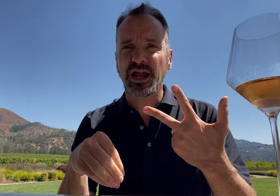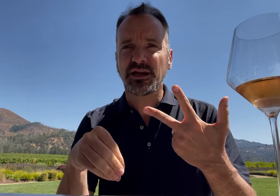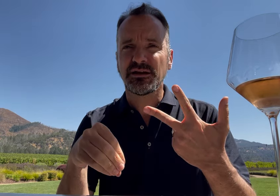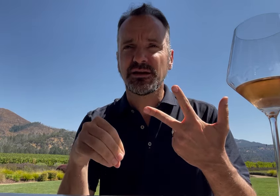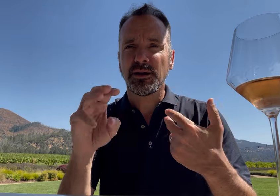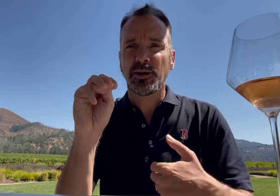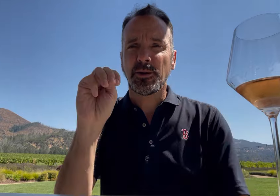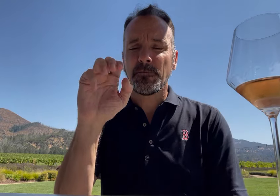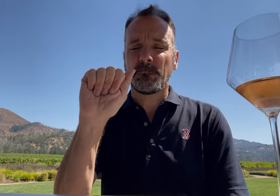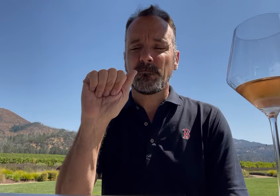15%